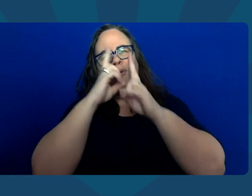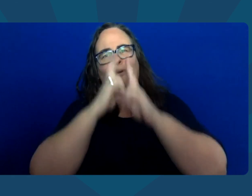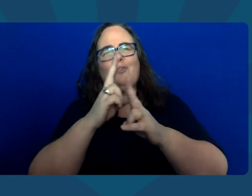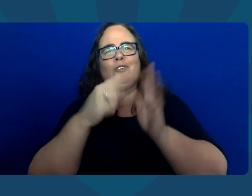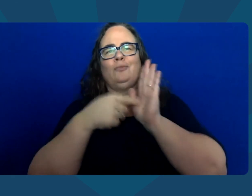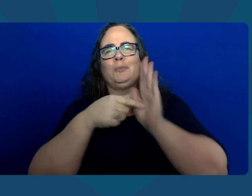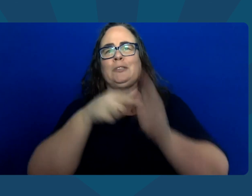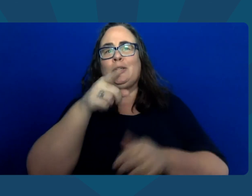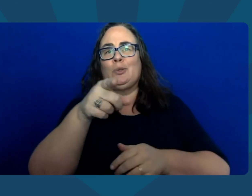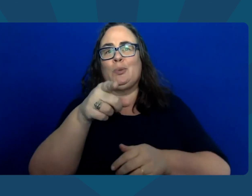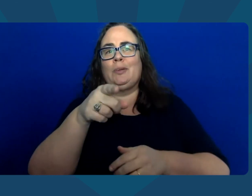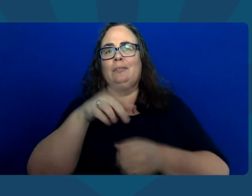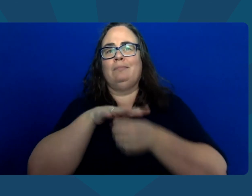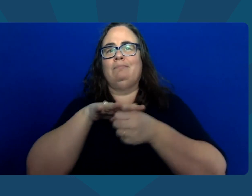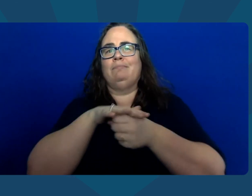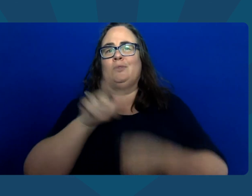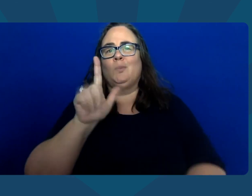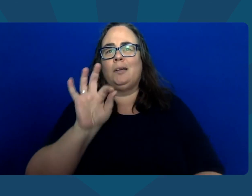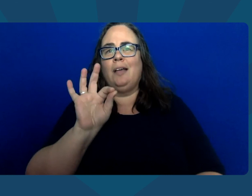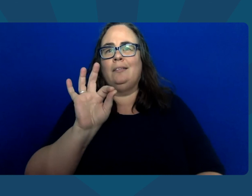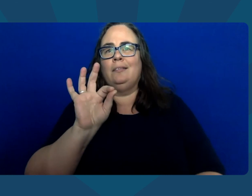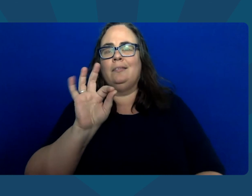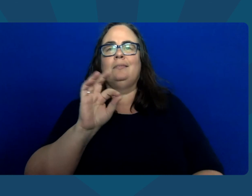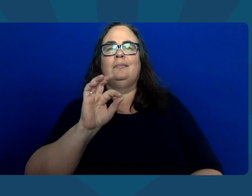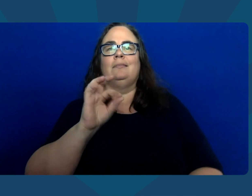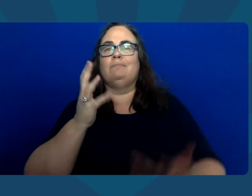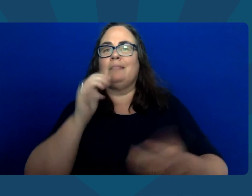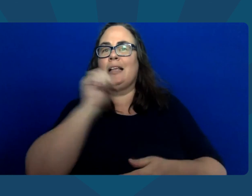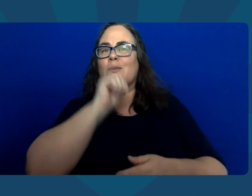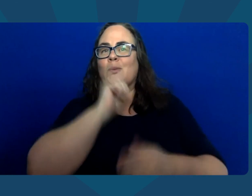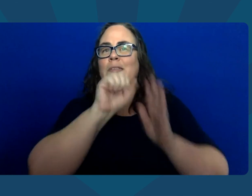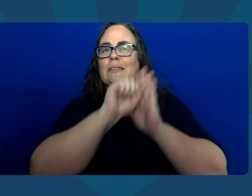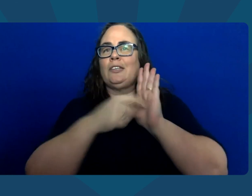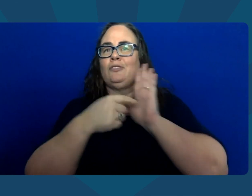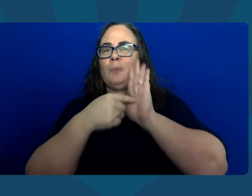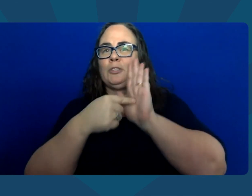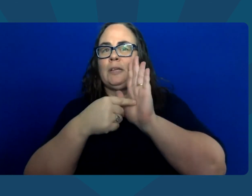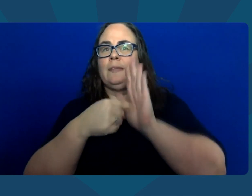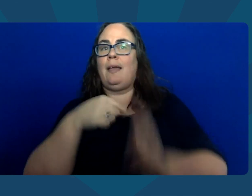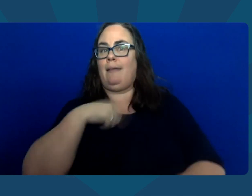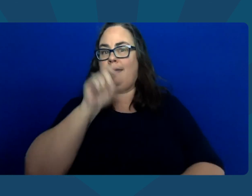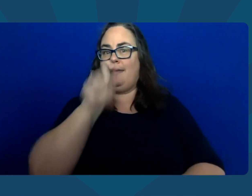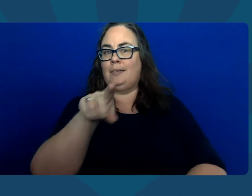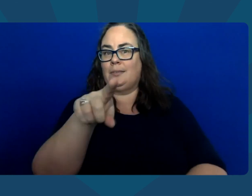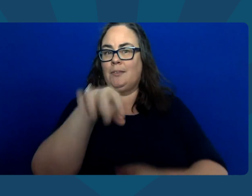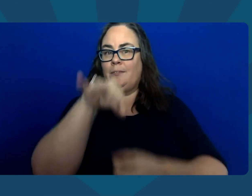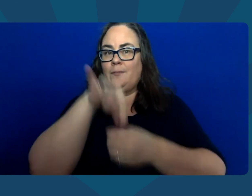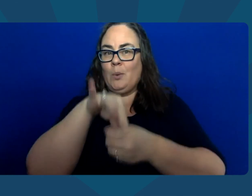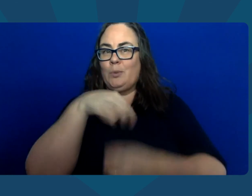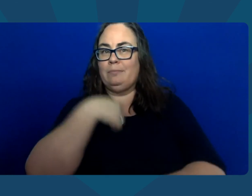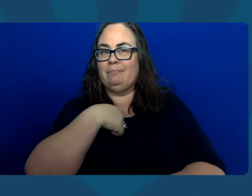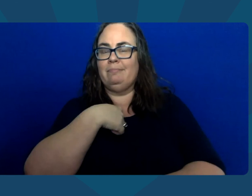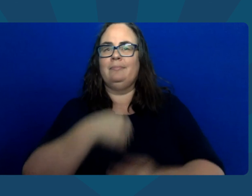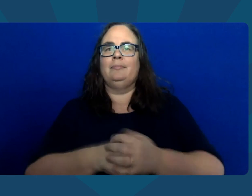to represent you in Legislative District 29 as Arizona State Representative, and am